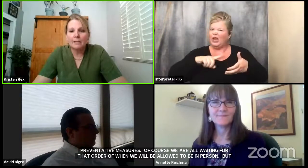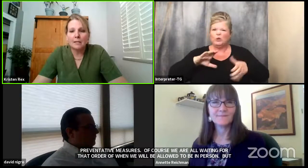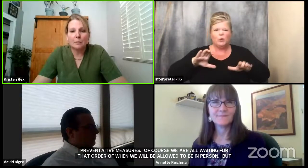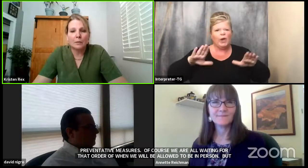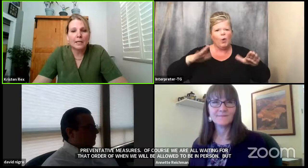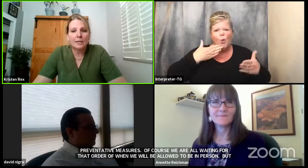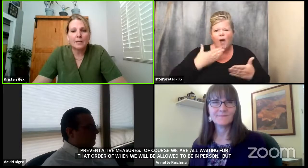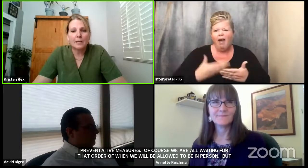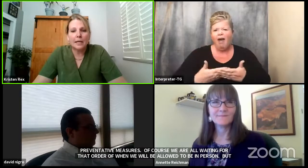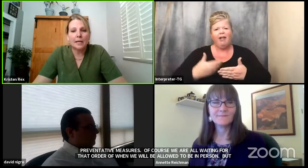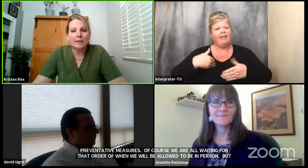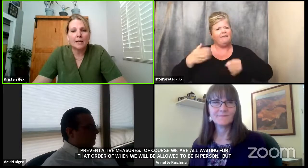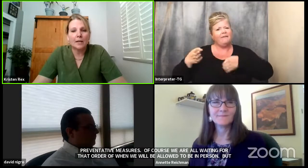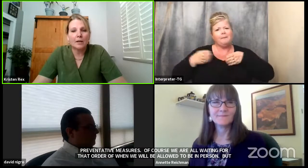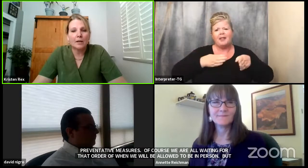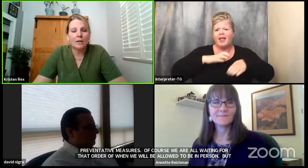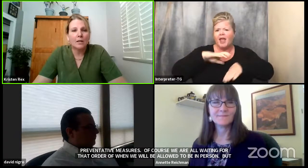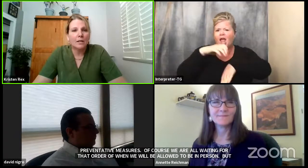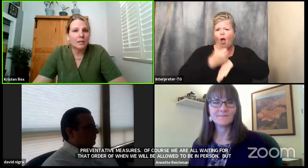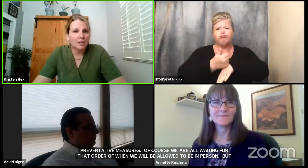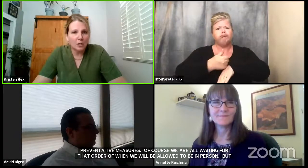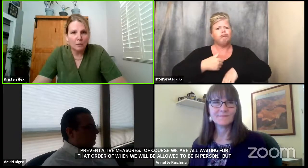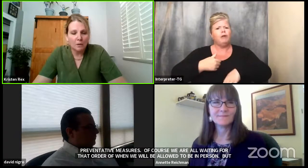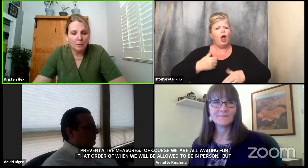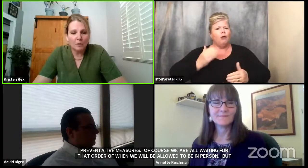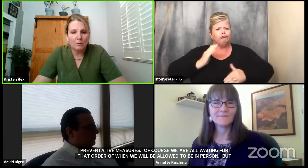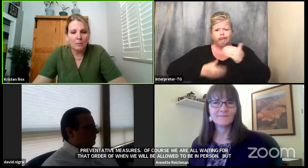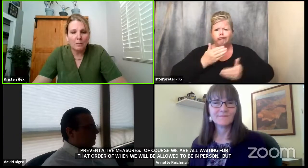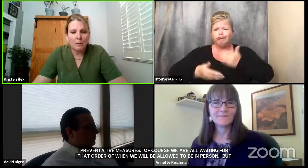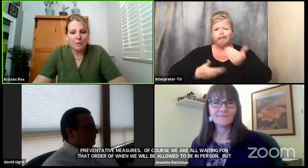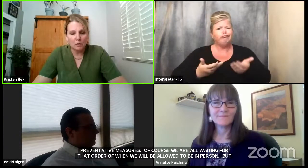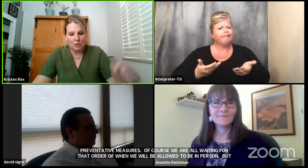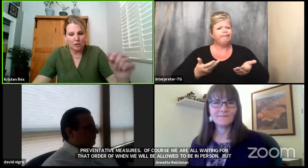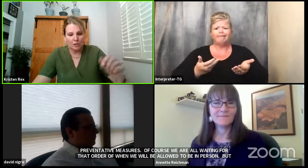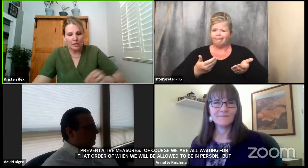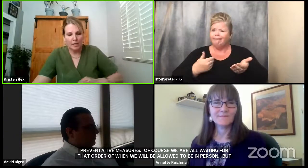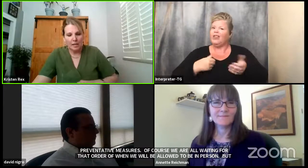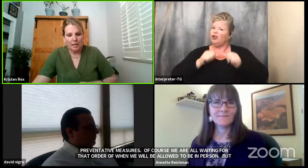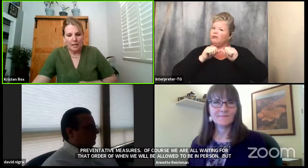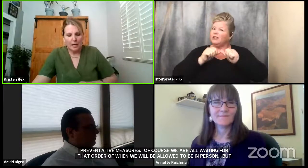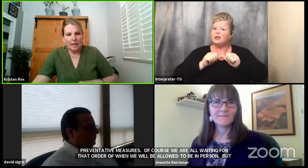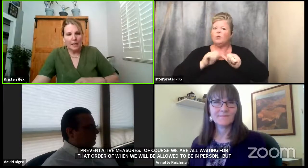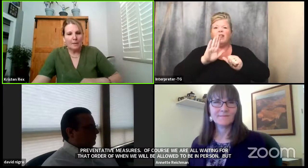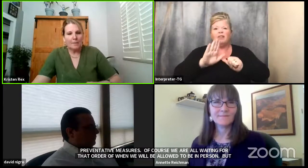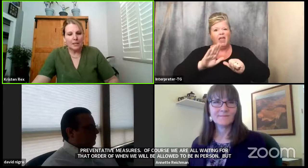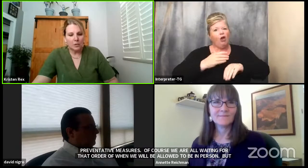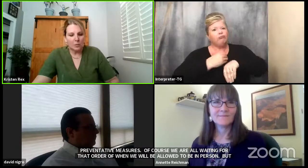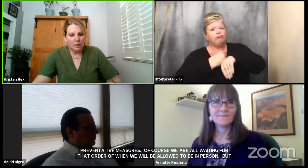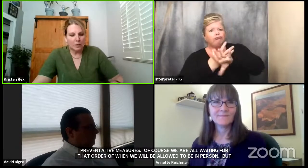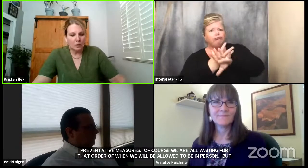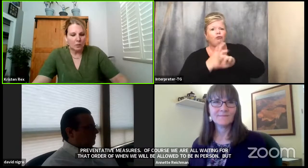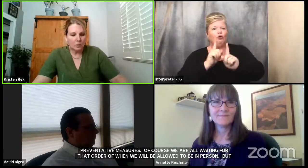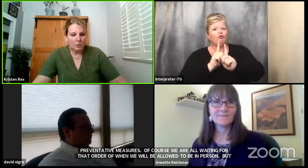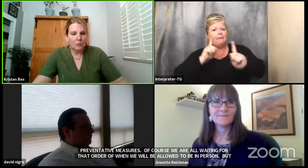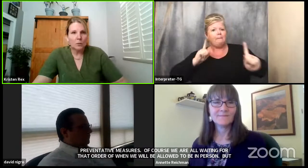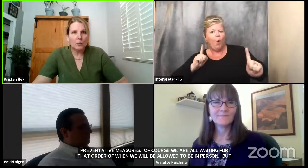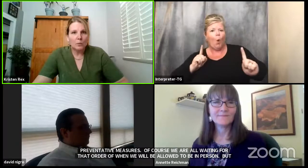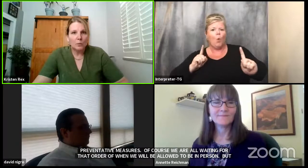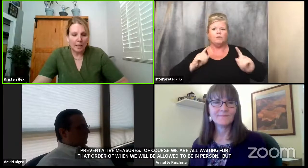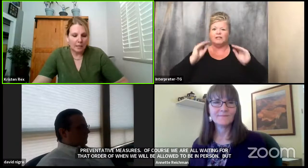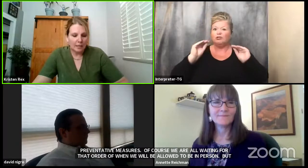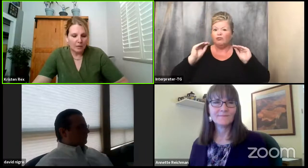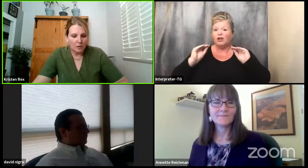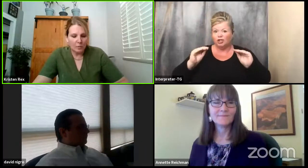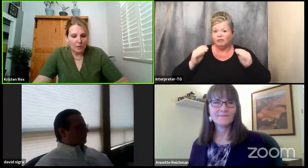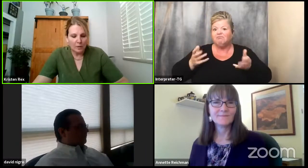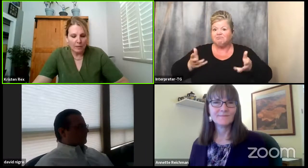plan, it's in place, and they are continuing with their remote instruction. I just wanted to